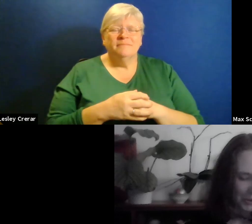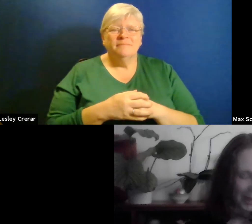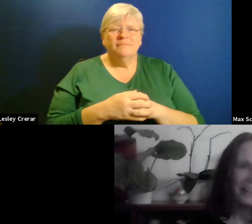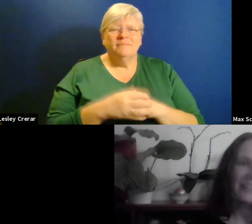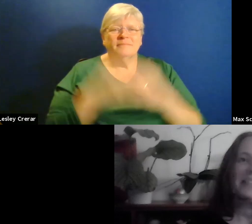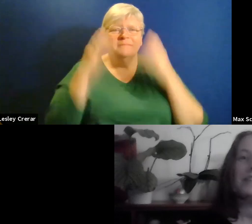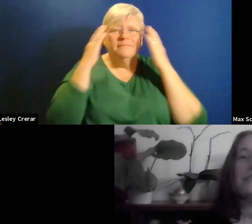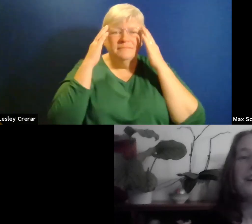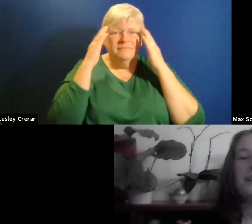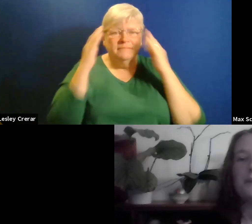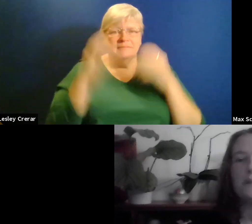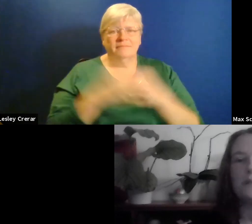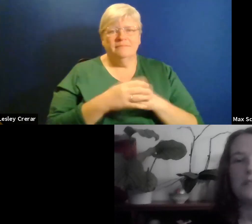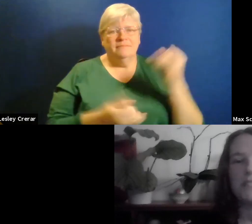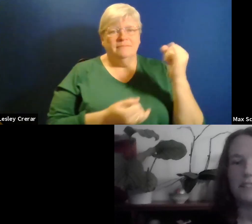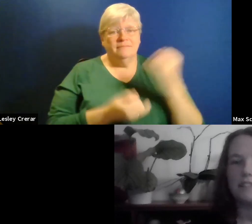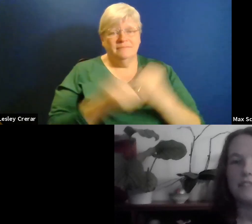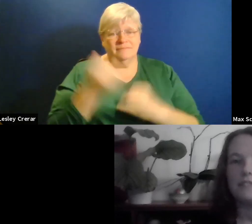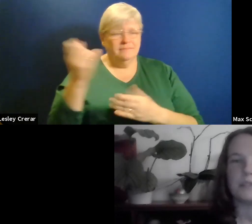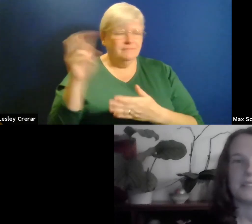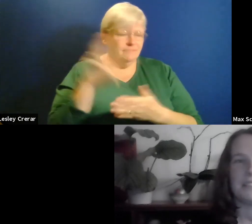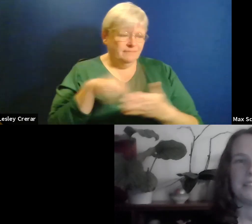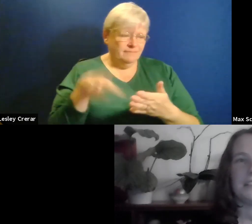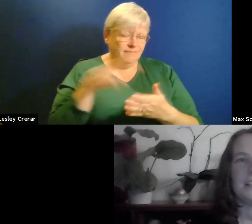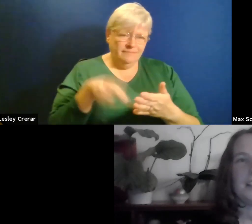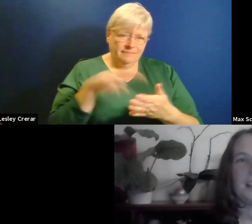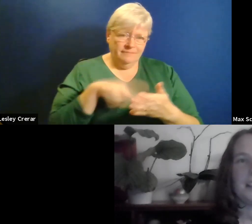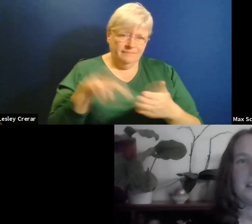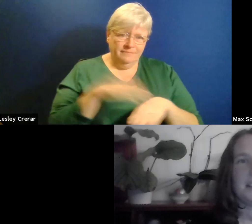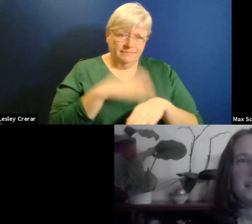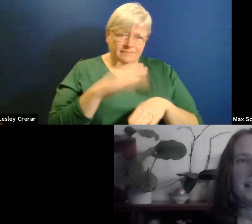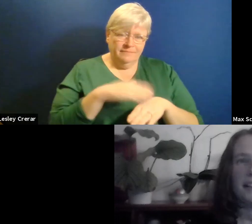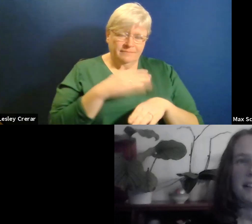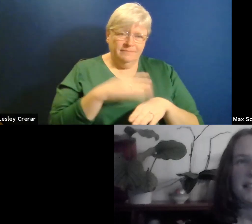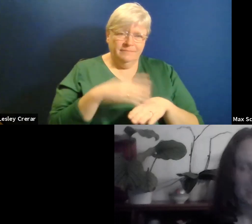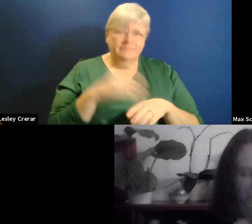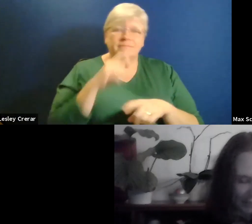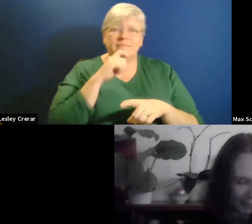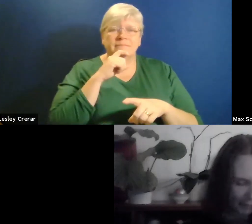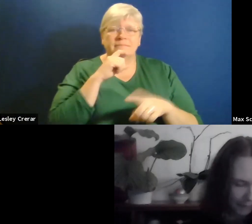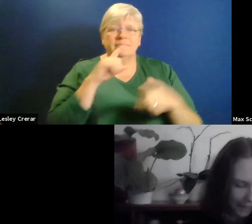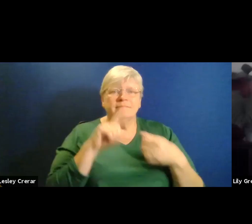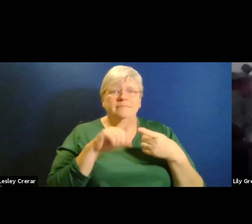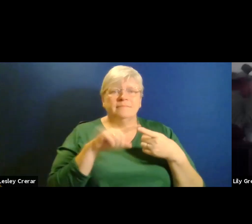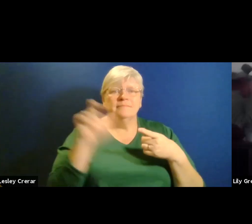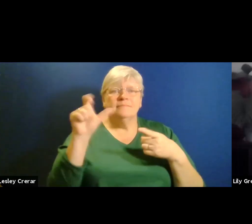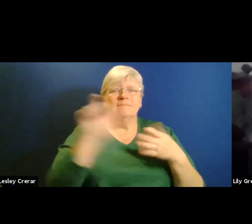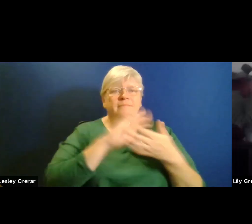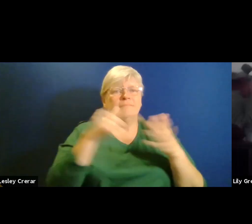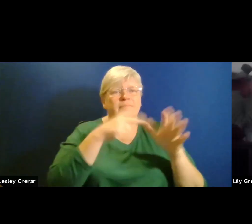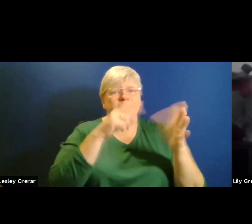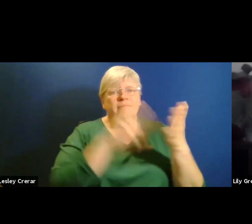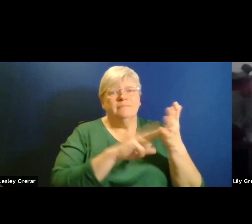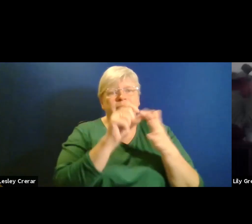So our final reader for this evening is E.E. Chandler.